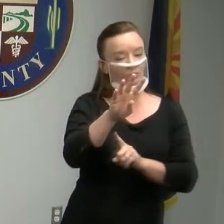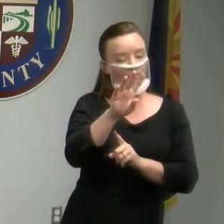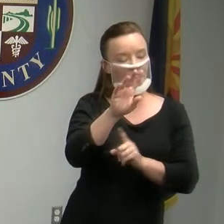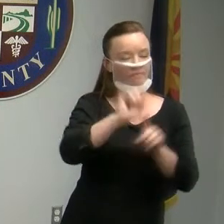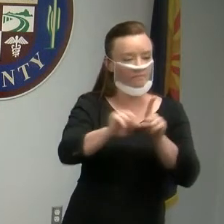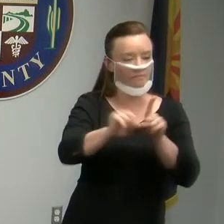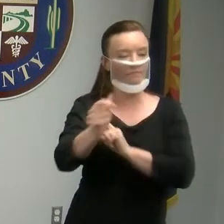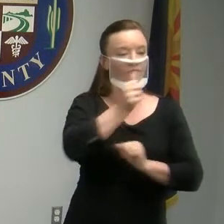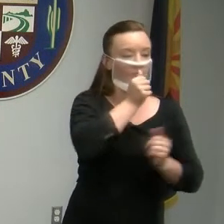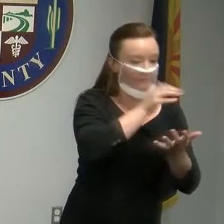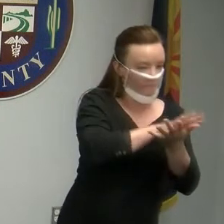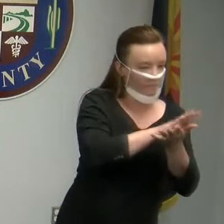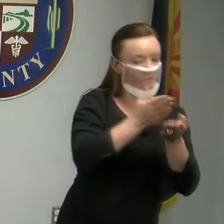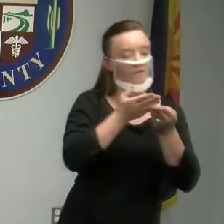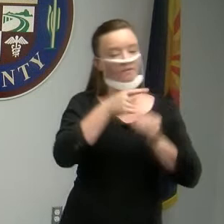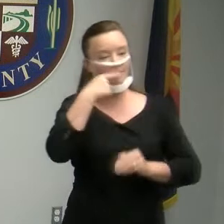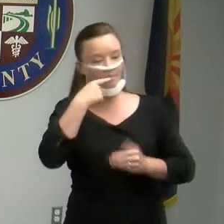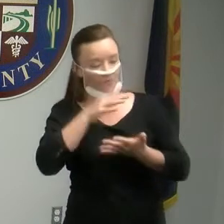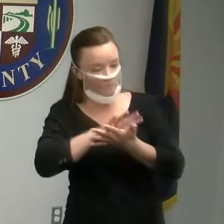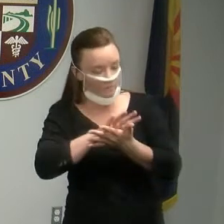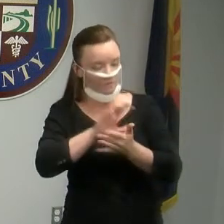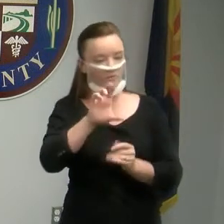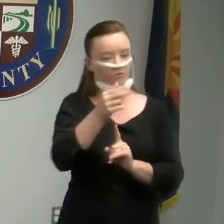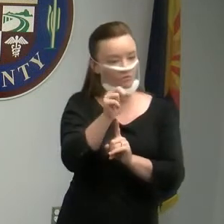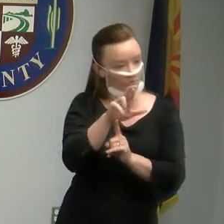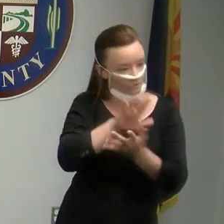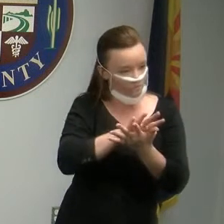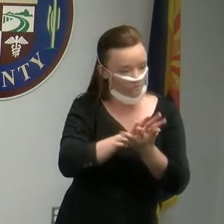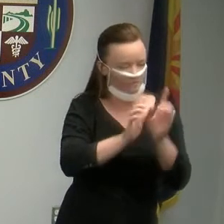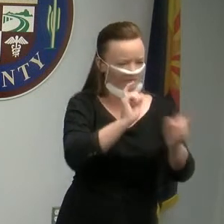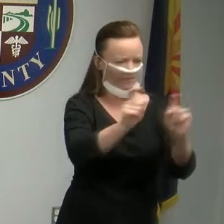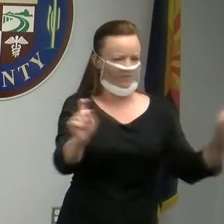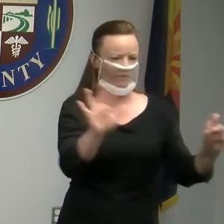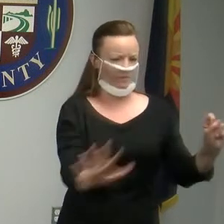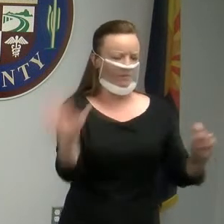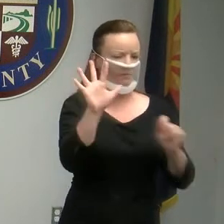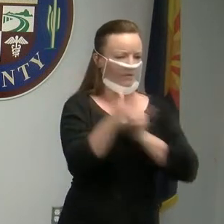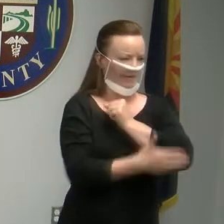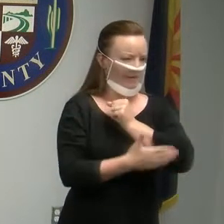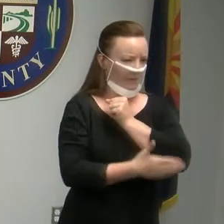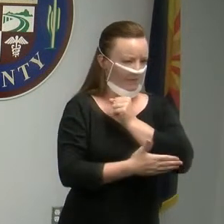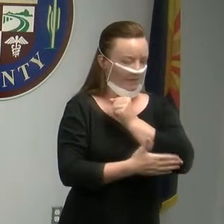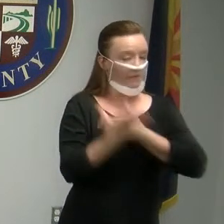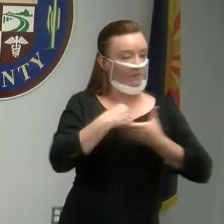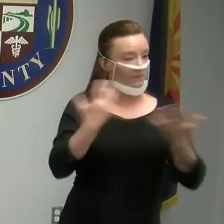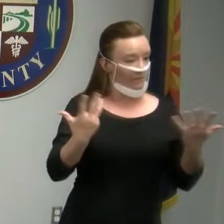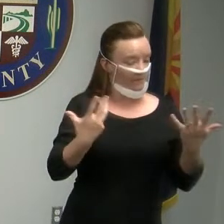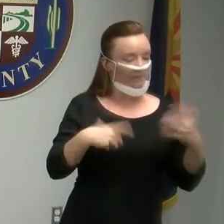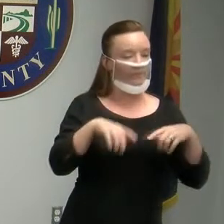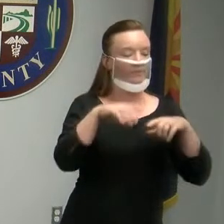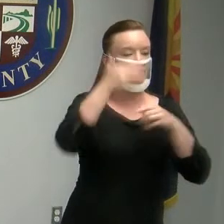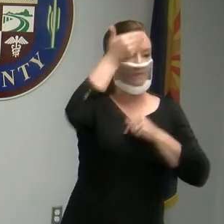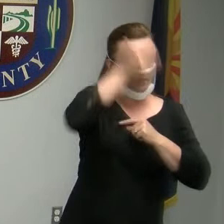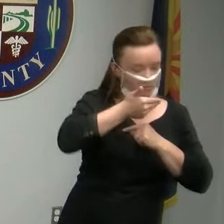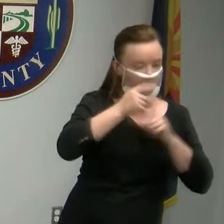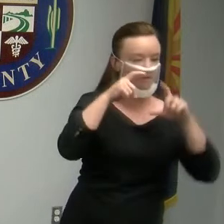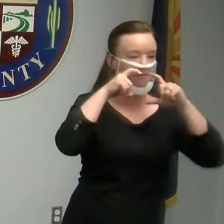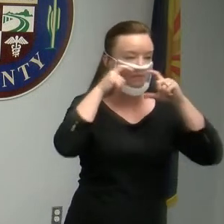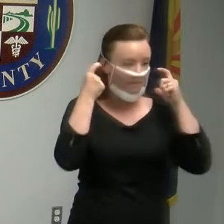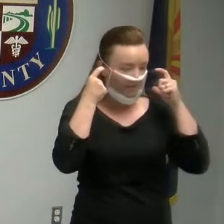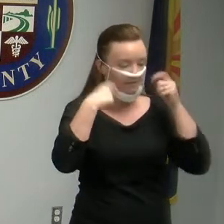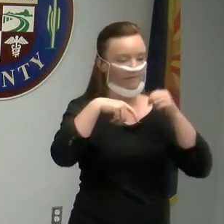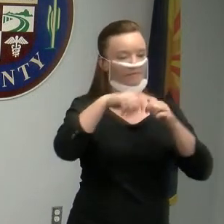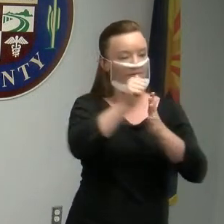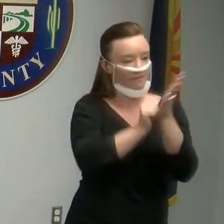county. These kits contain initial amounts of face shields, surgical masks, gloves,